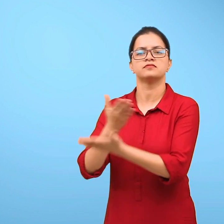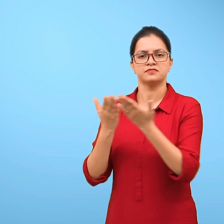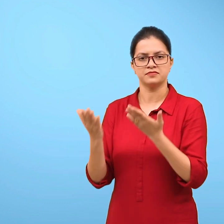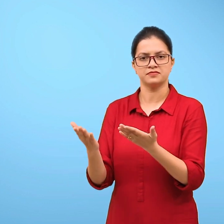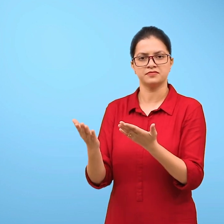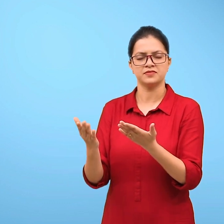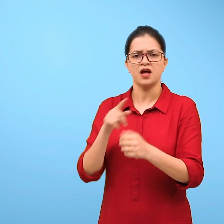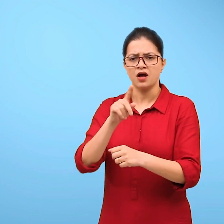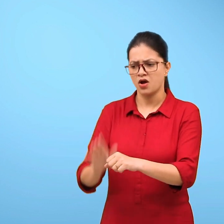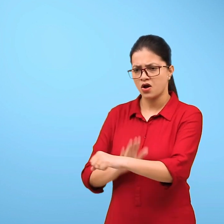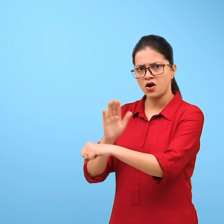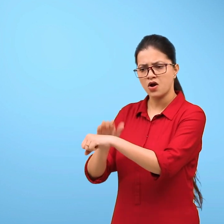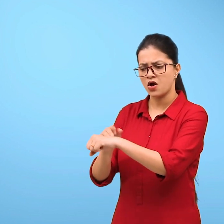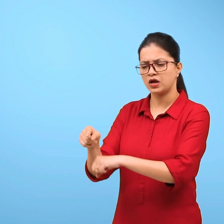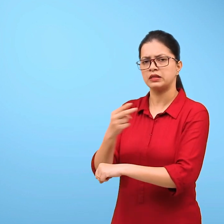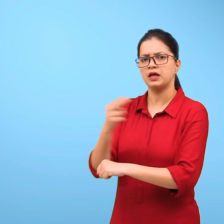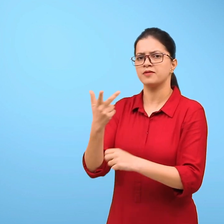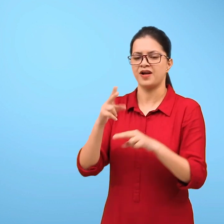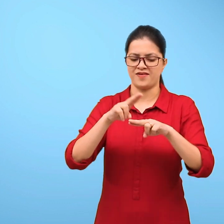Such joints are called fixed joints.